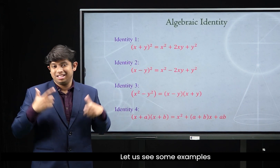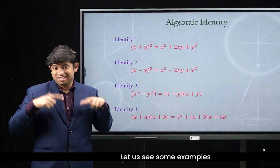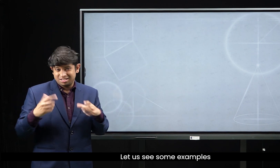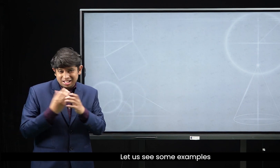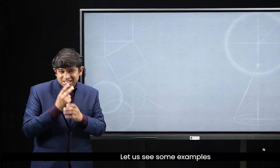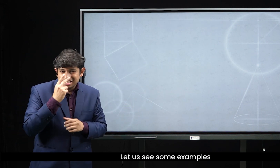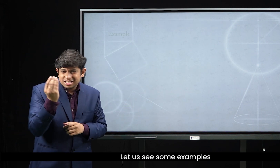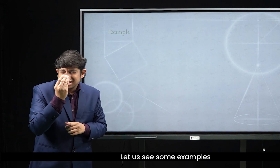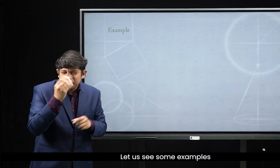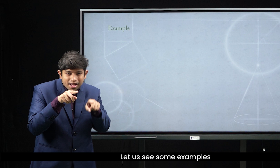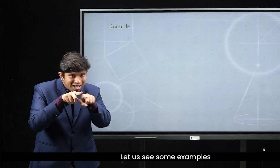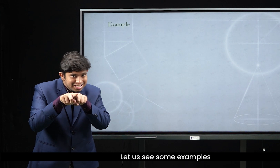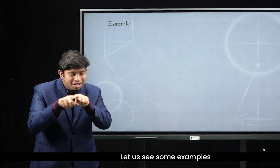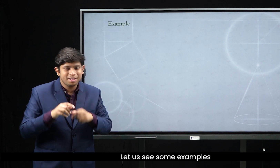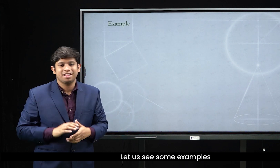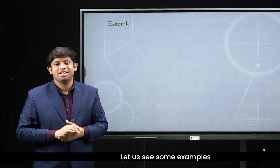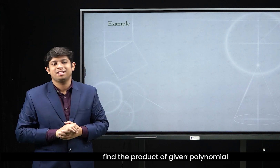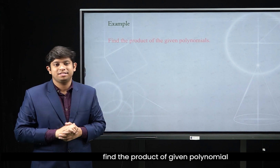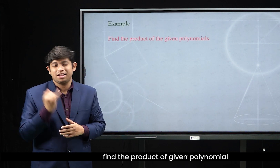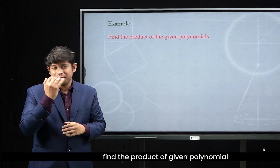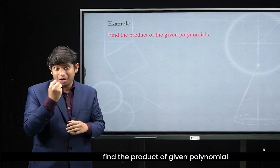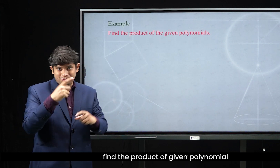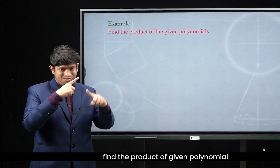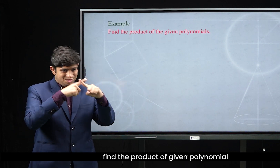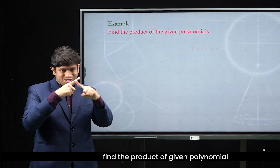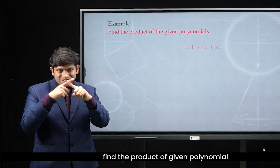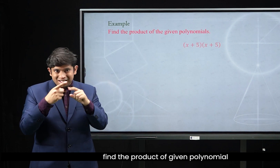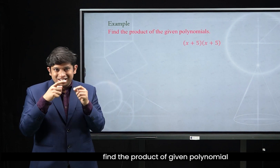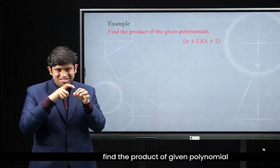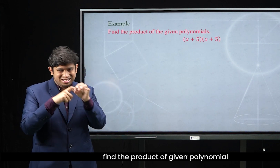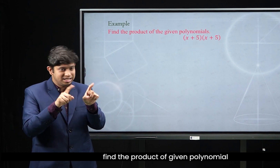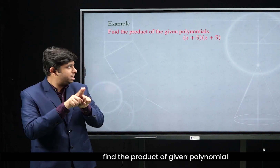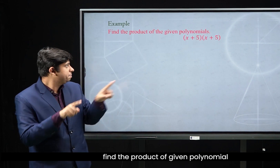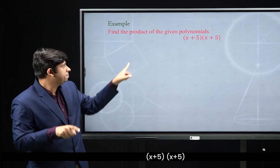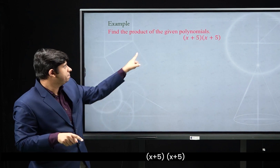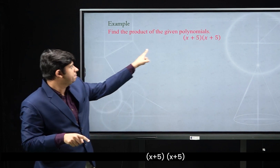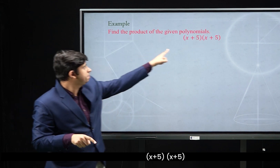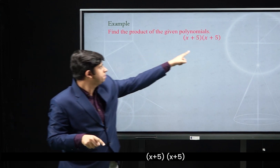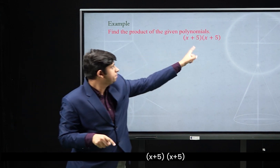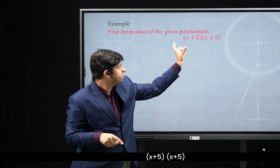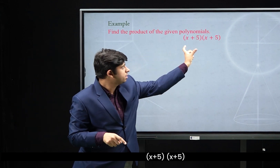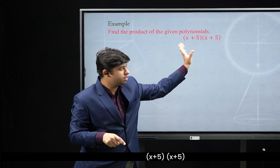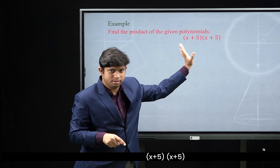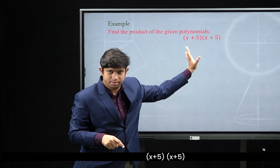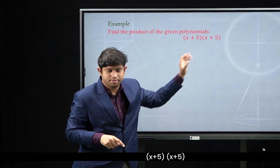Let us see some examples. In the product of given polynomial x plus 5 into x plus 5.